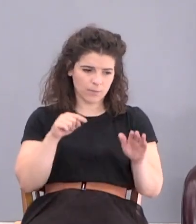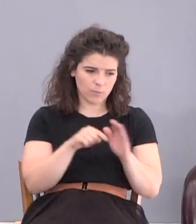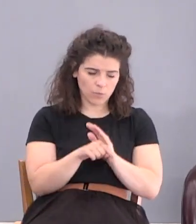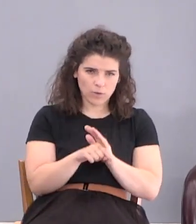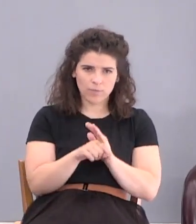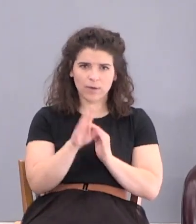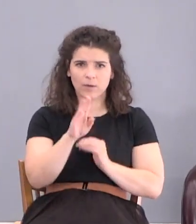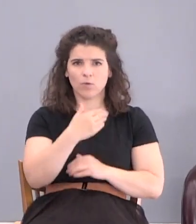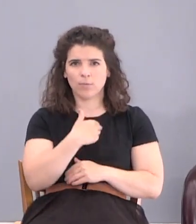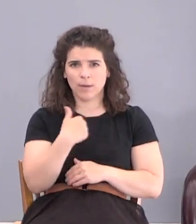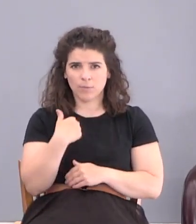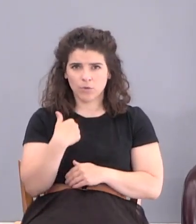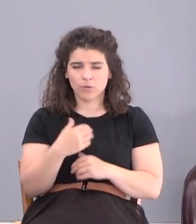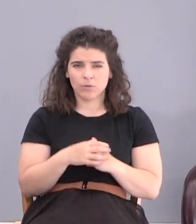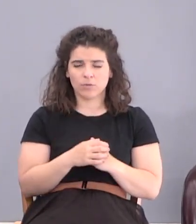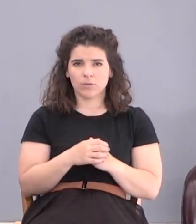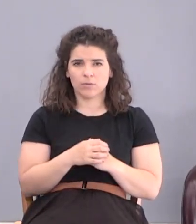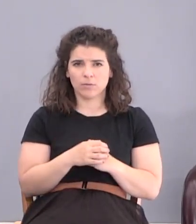mortify your members.